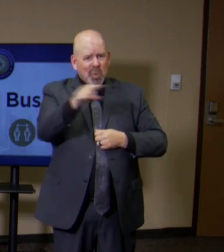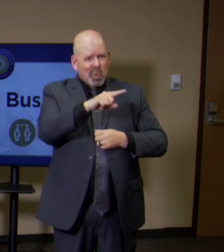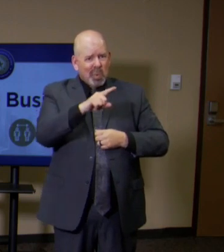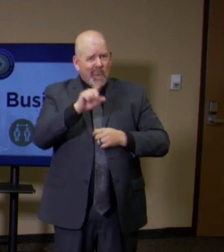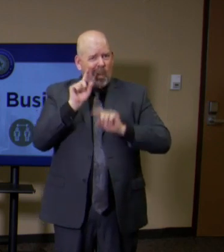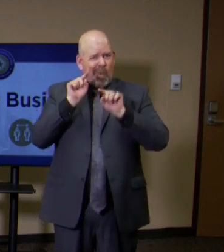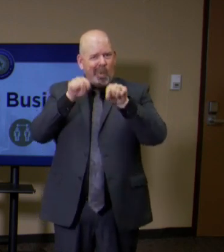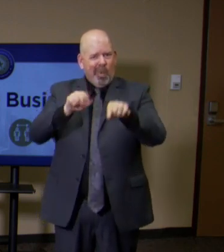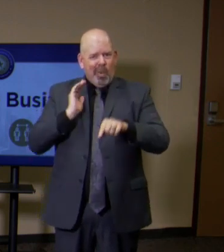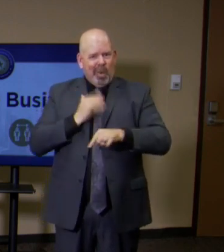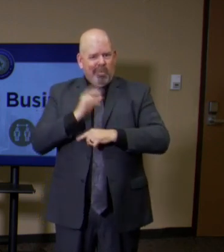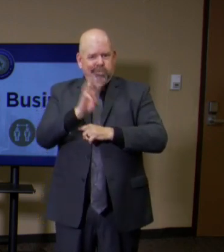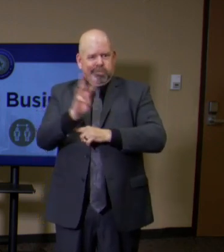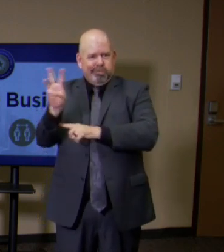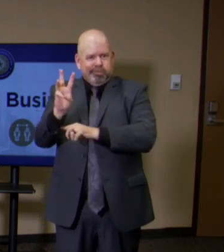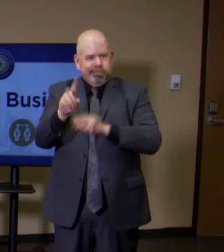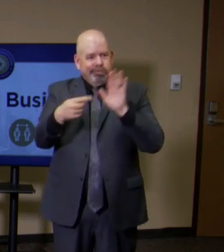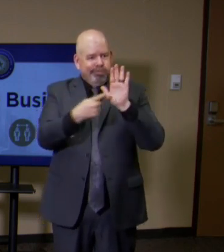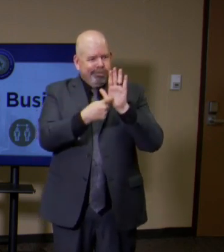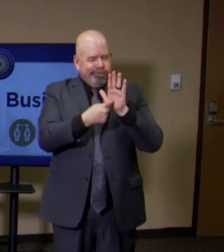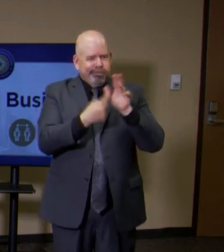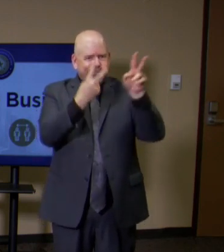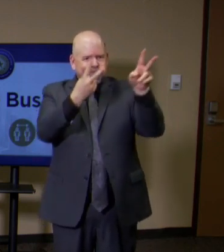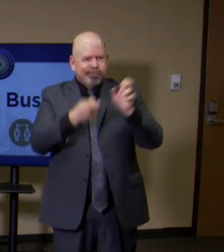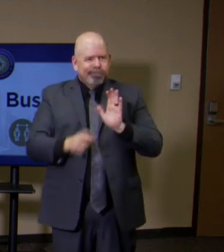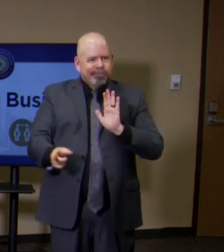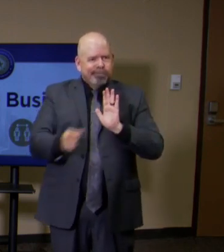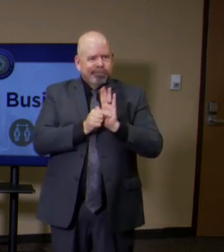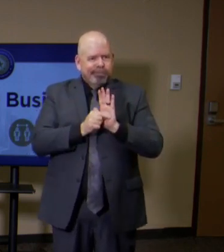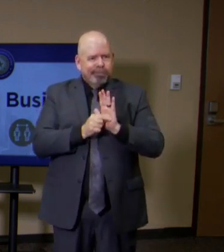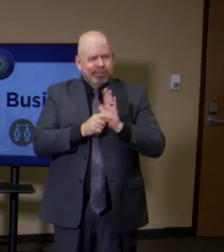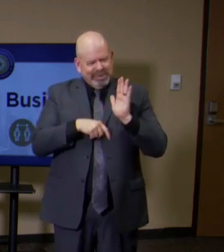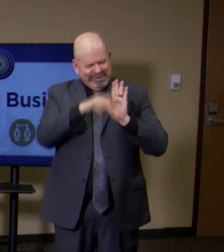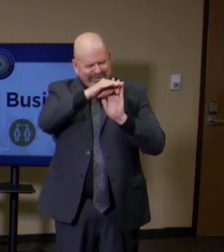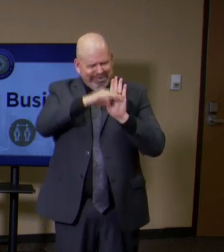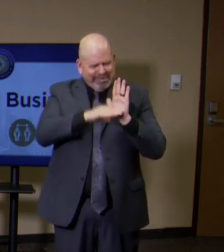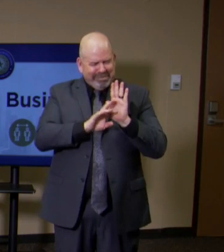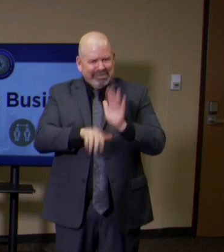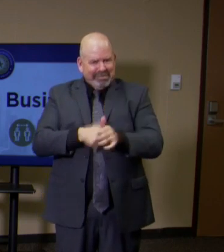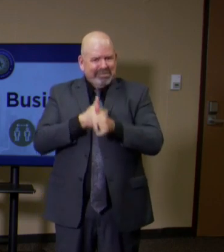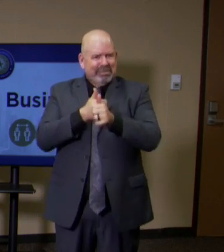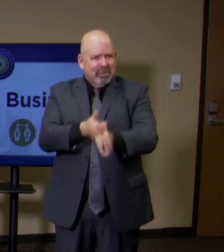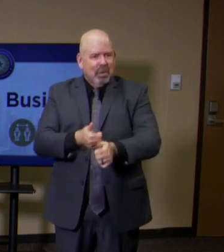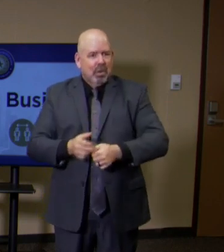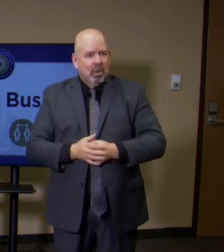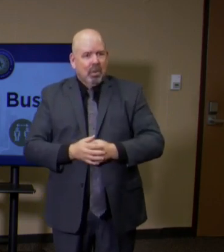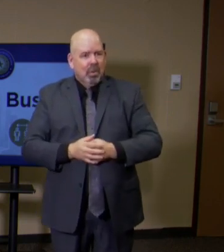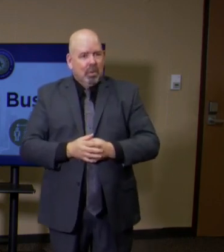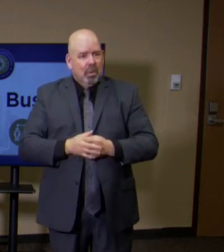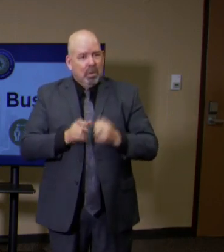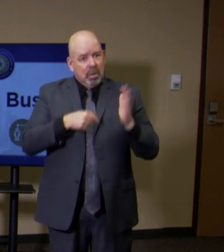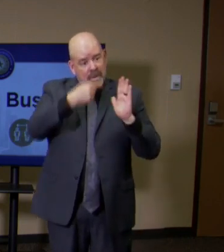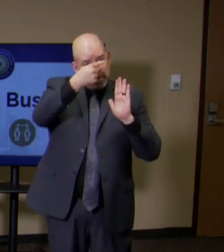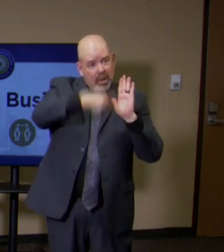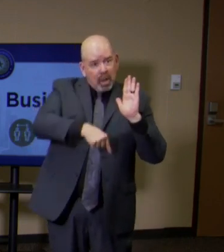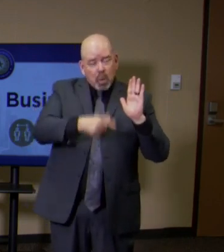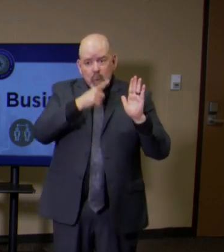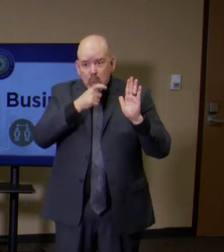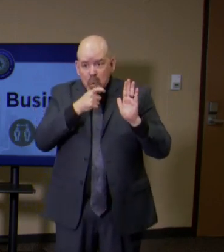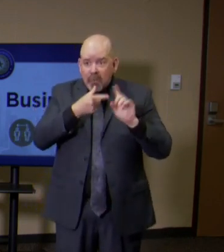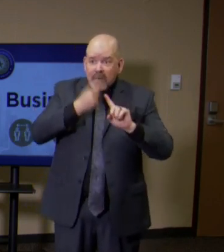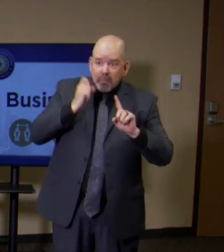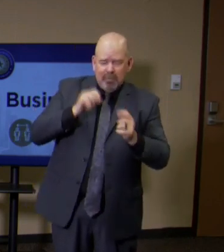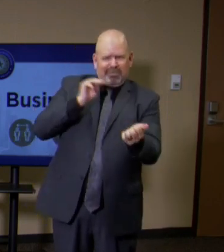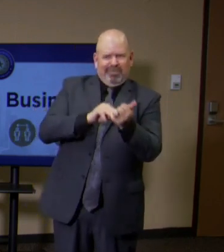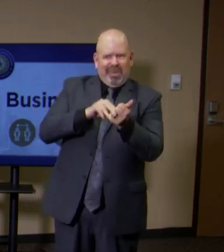DallasCountyCovid.org this guideline from the doctors, and use that to help your family make good, smart decisions,